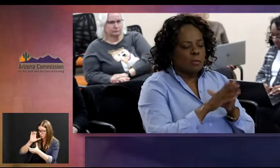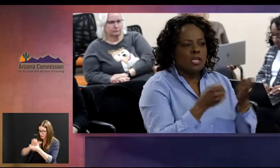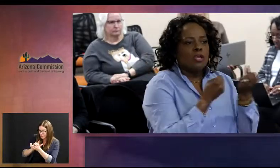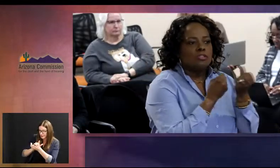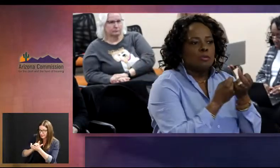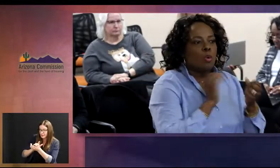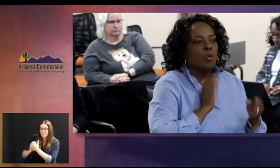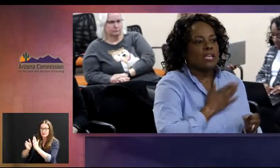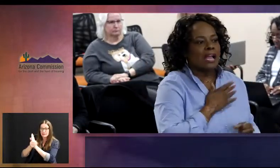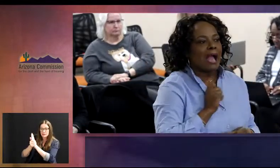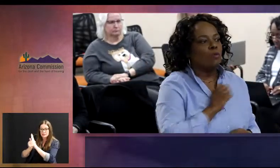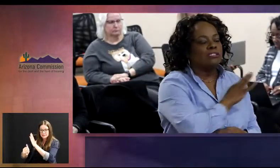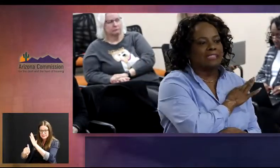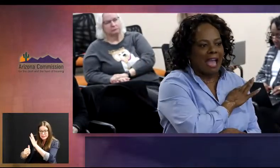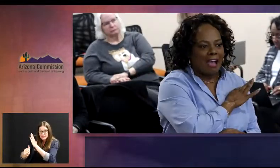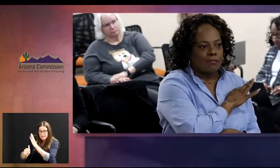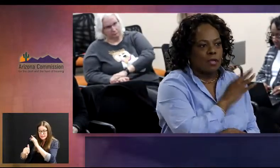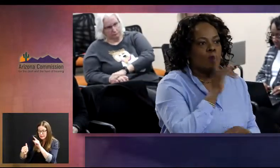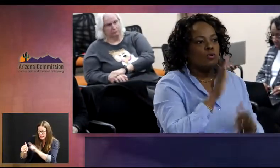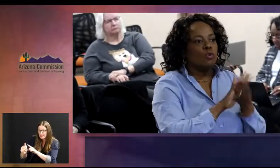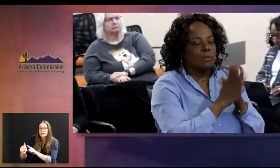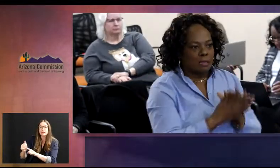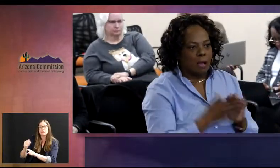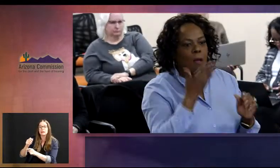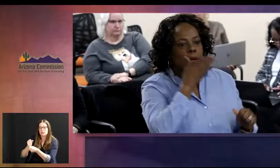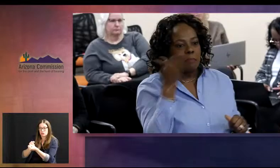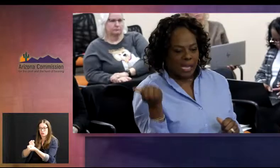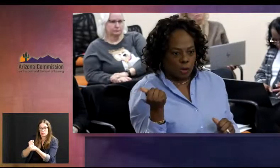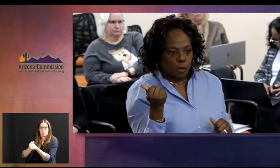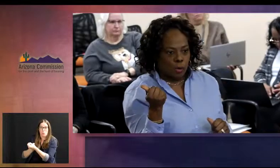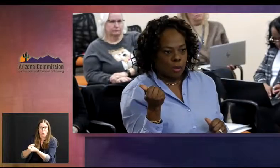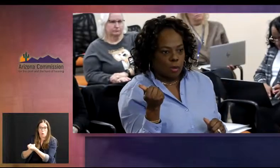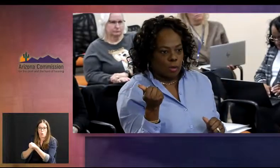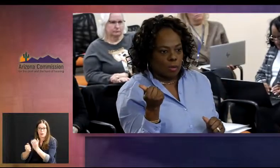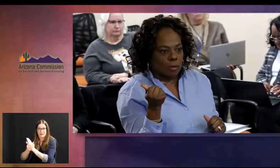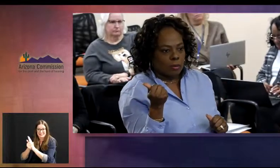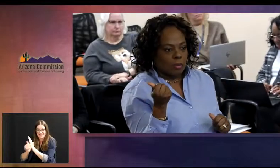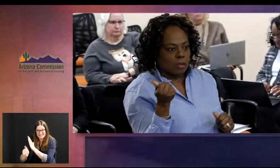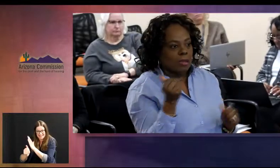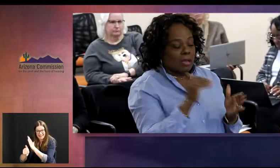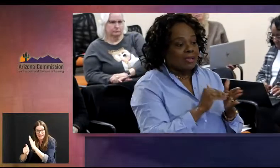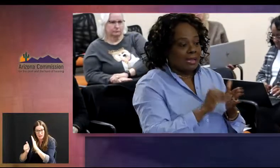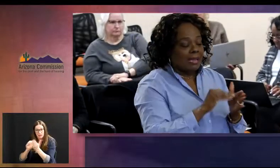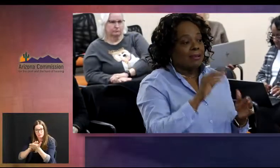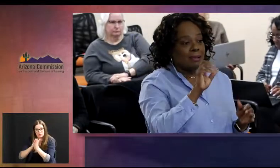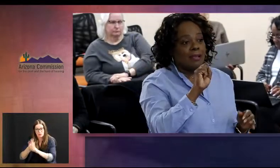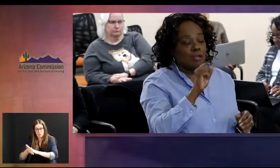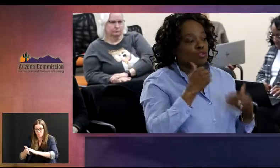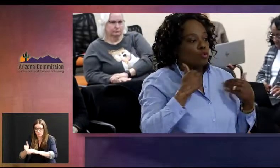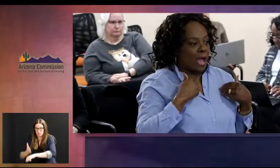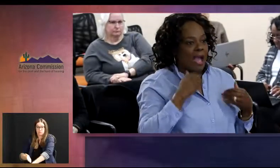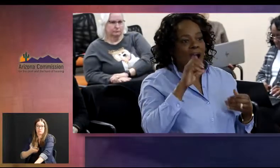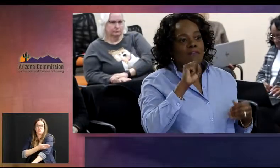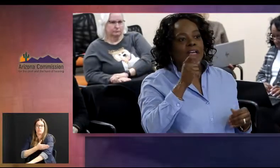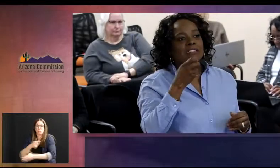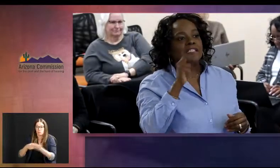development is important as well. So we want to be able to support our staff to become better at what they do.